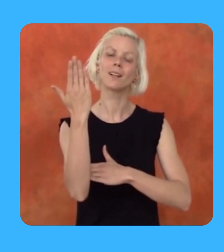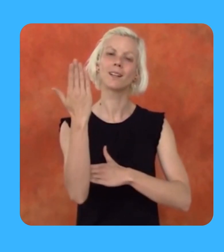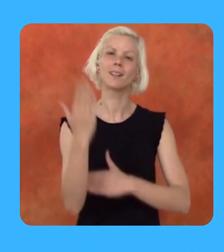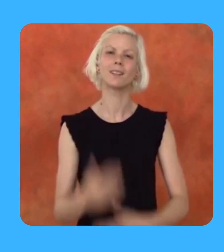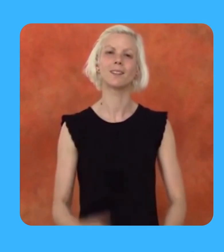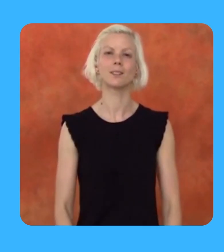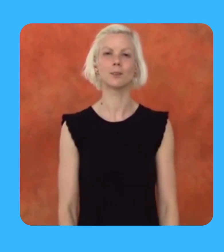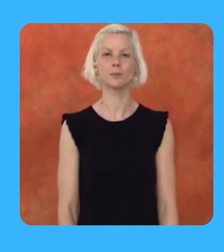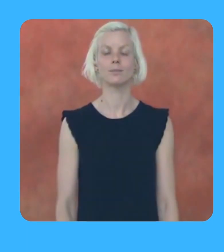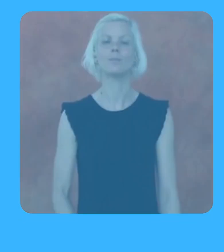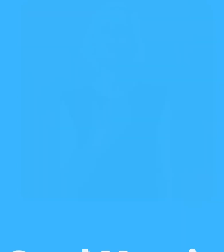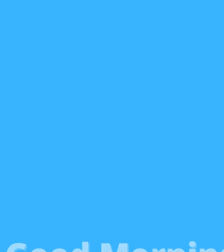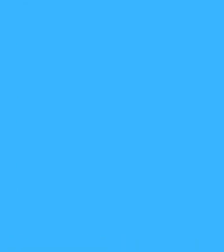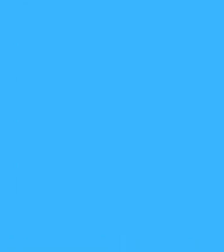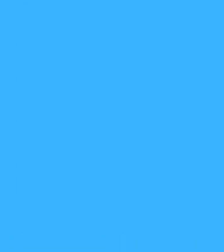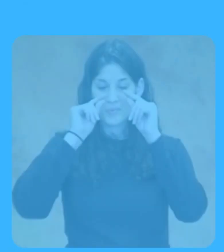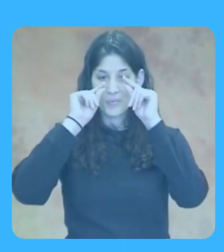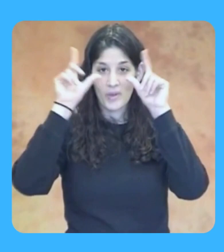morning.